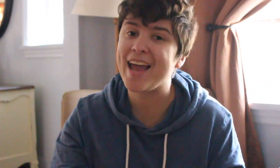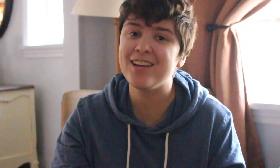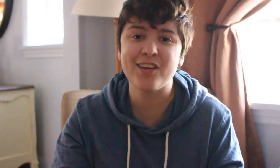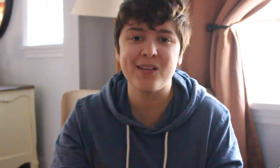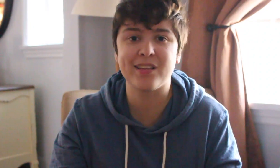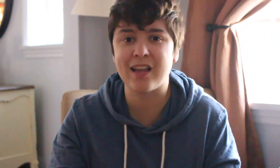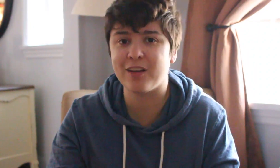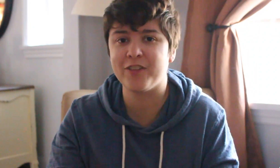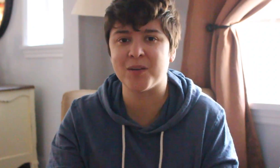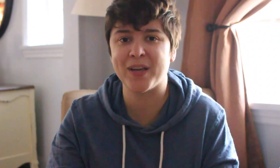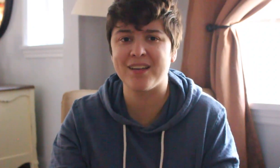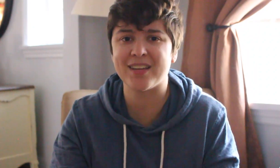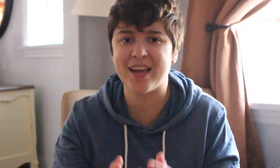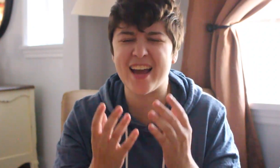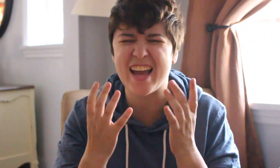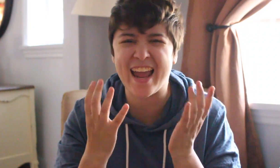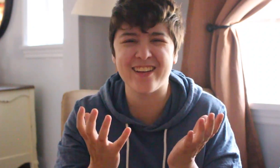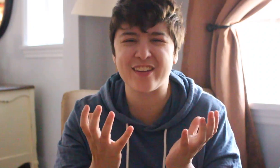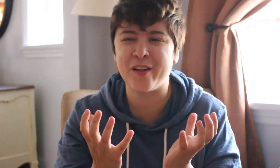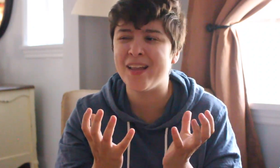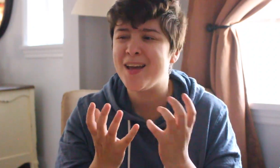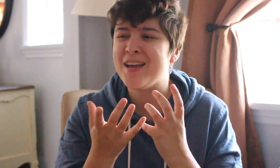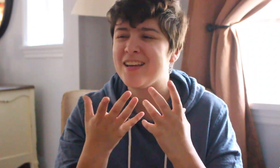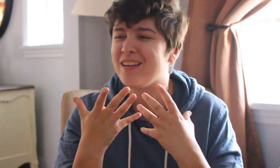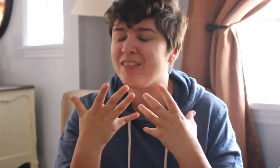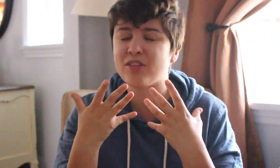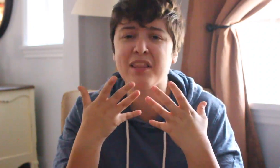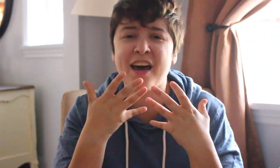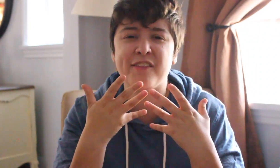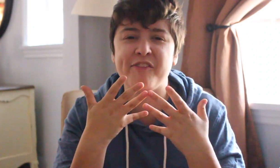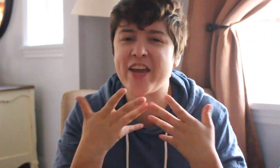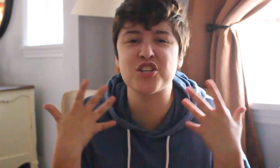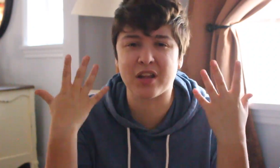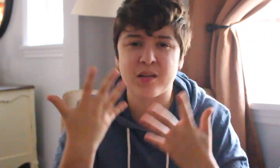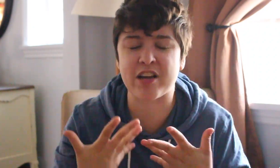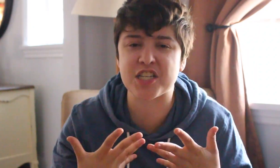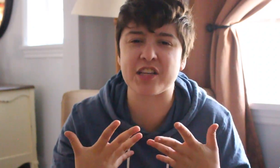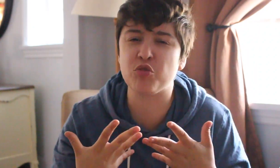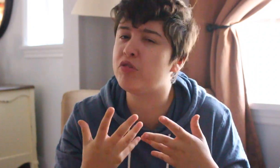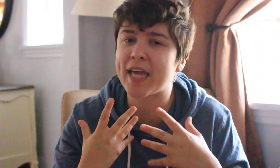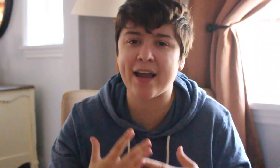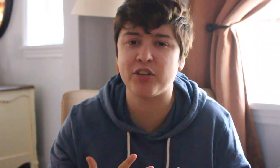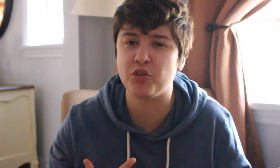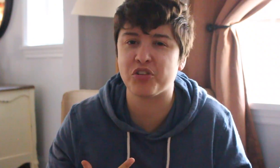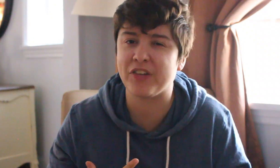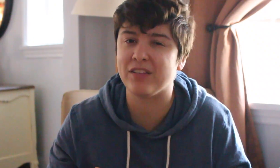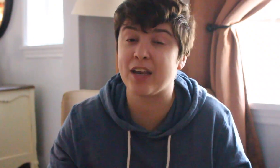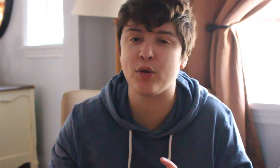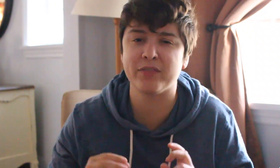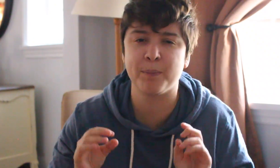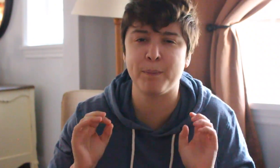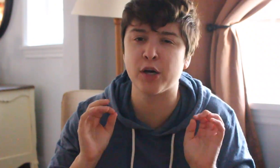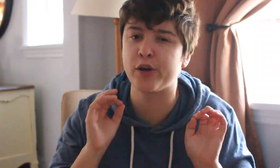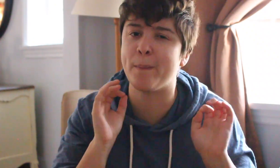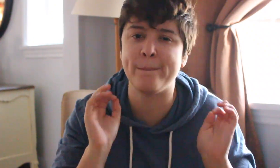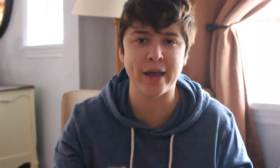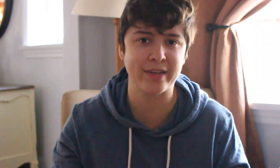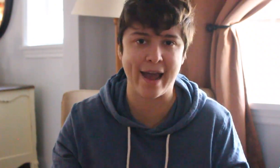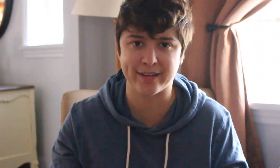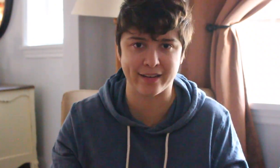ASL is a lot of fun because ASL does a lot of facial expressions. You really have to use your face and you have to put on your best acting